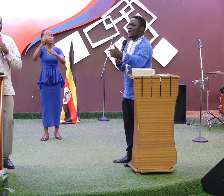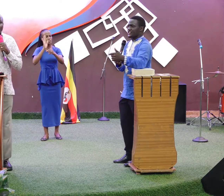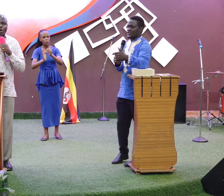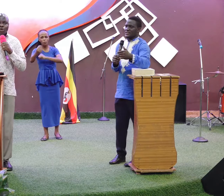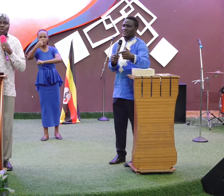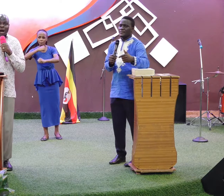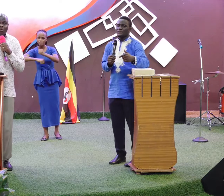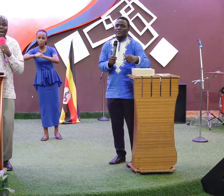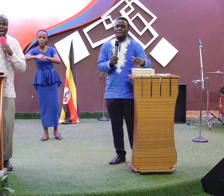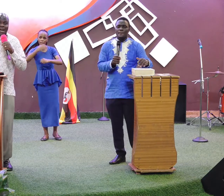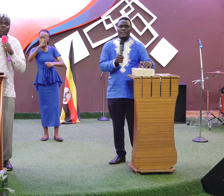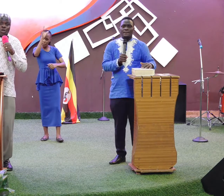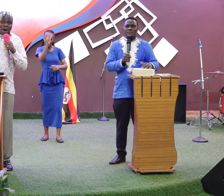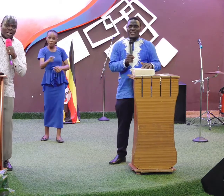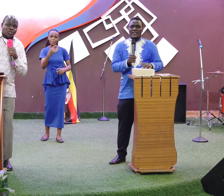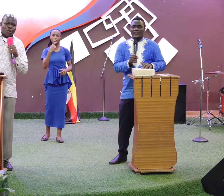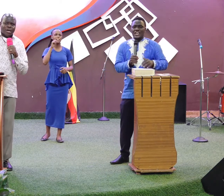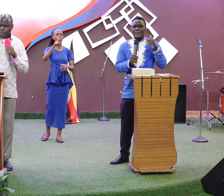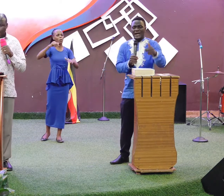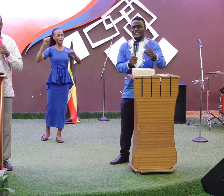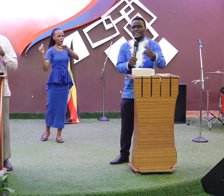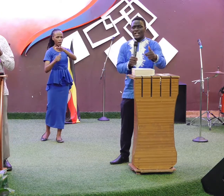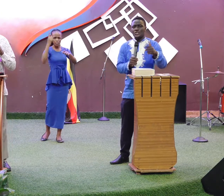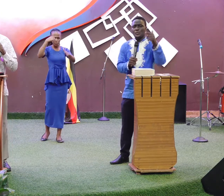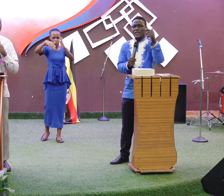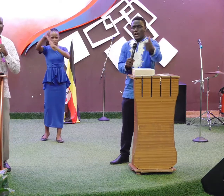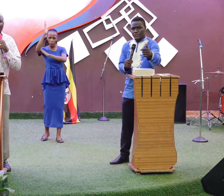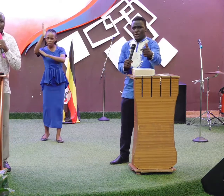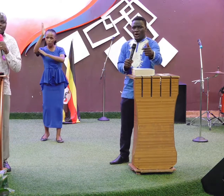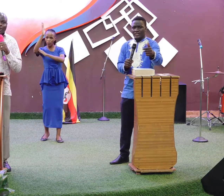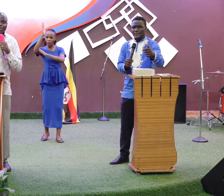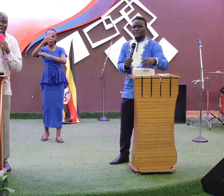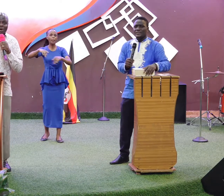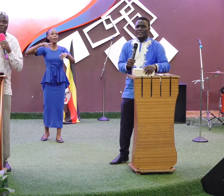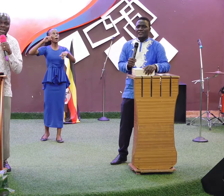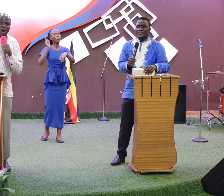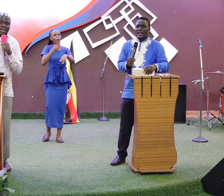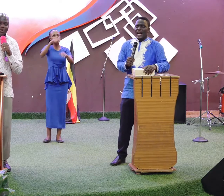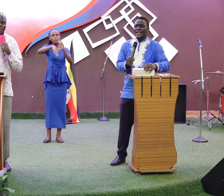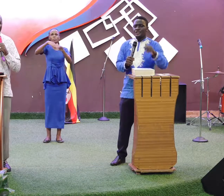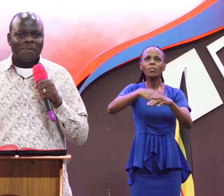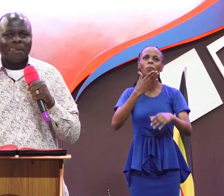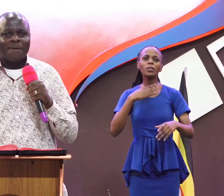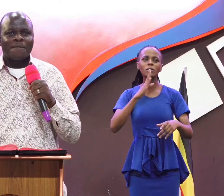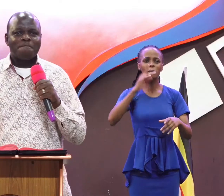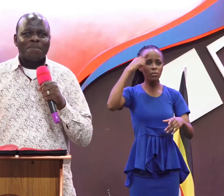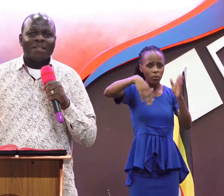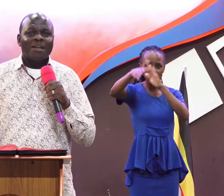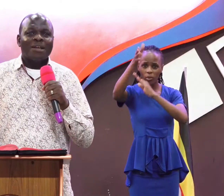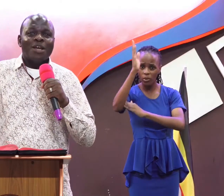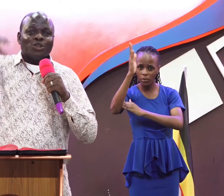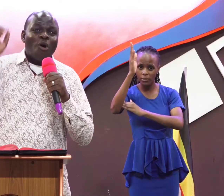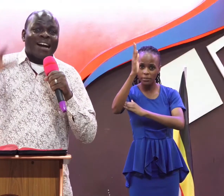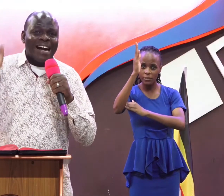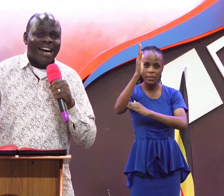are your actions. If a person tells you you belong to God and you do not want to belong